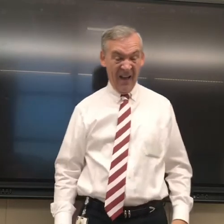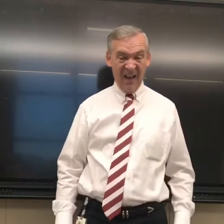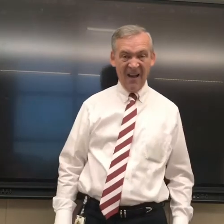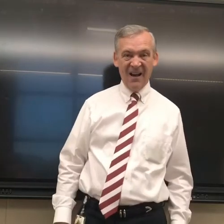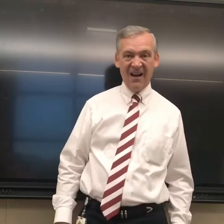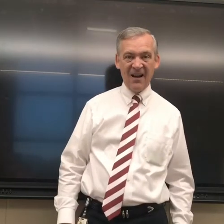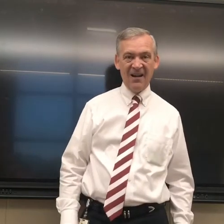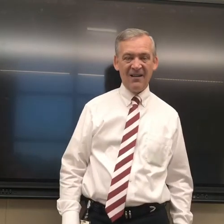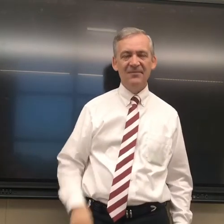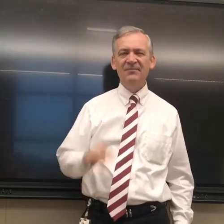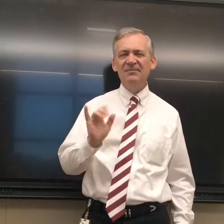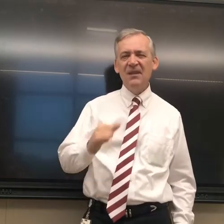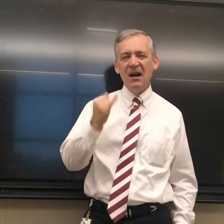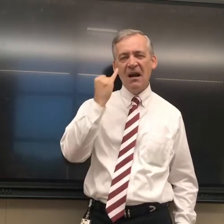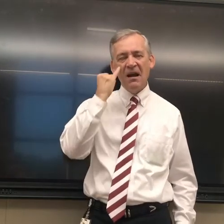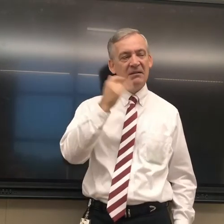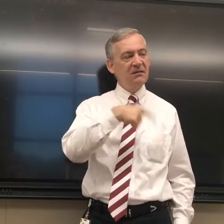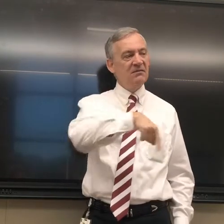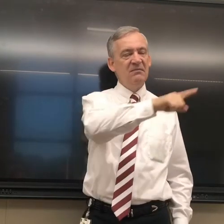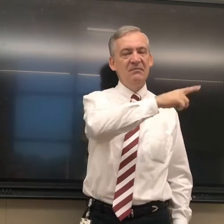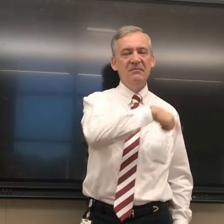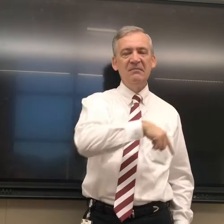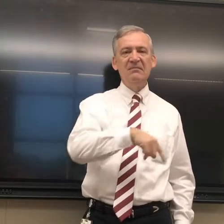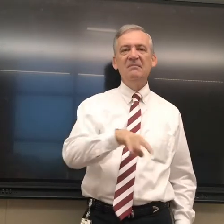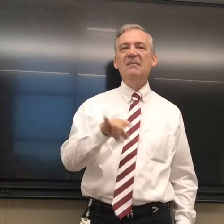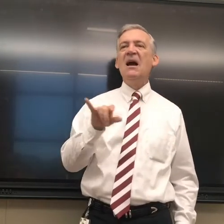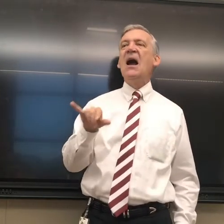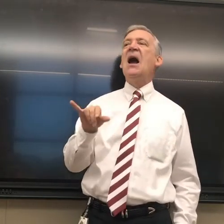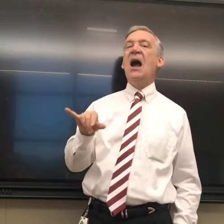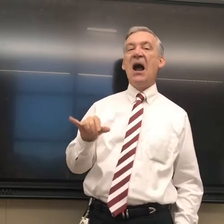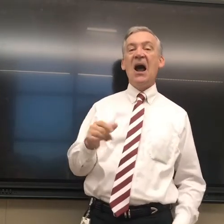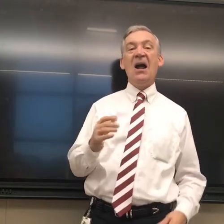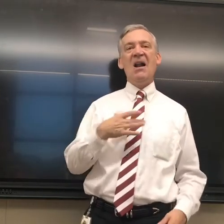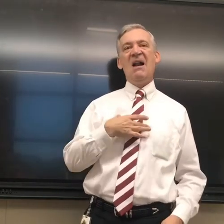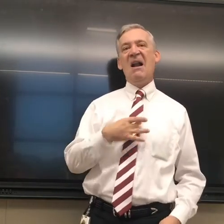The idea caught on at once, for annoying Miss Lottie was always fun.